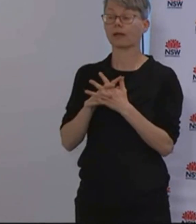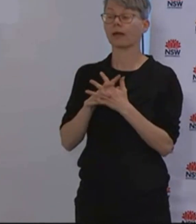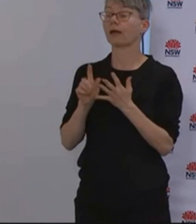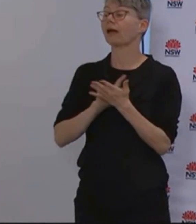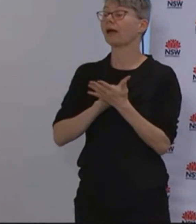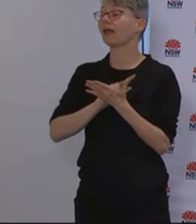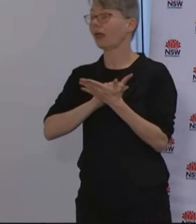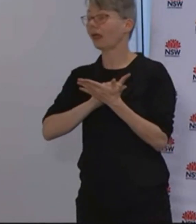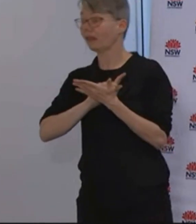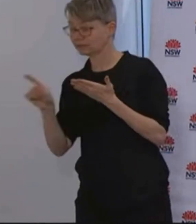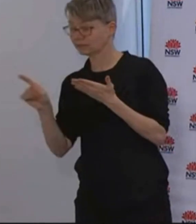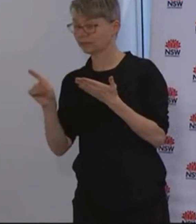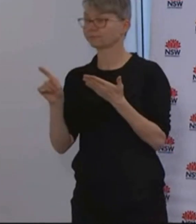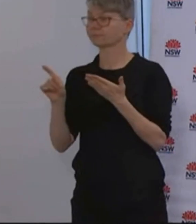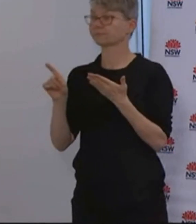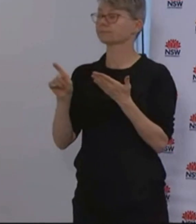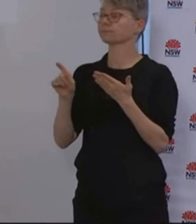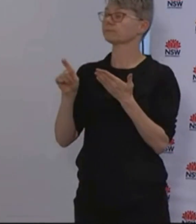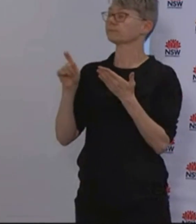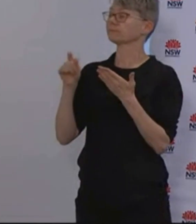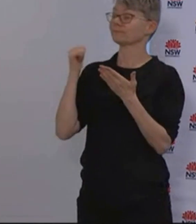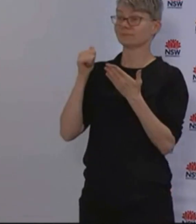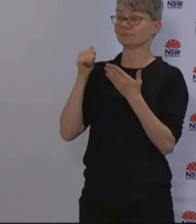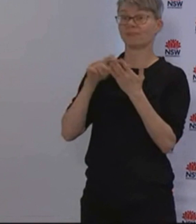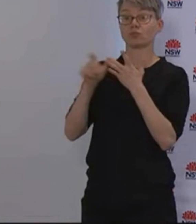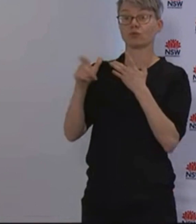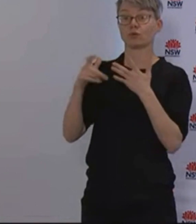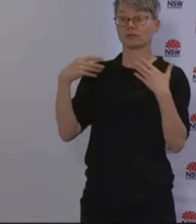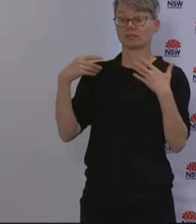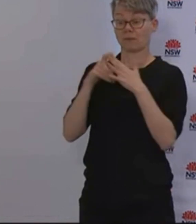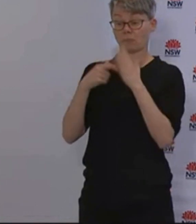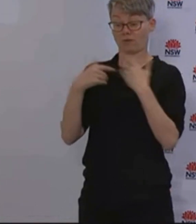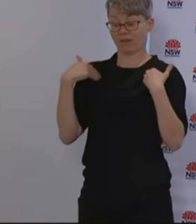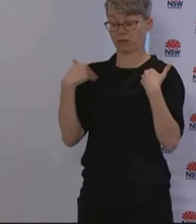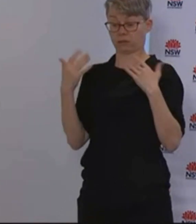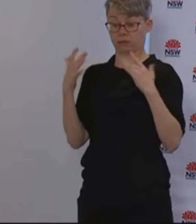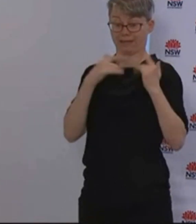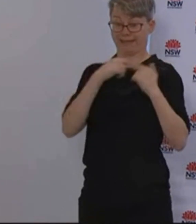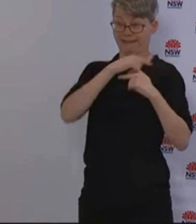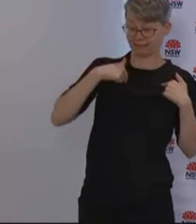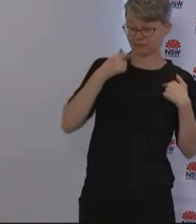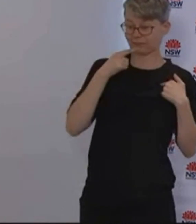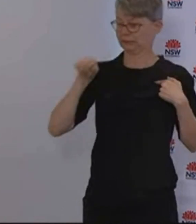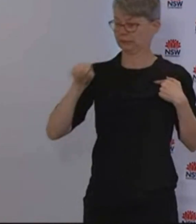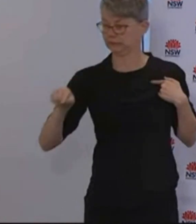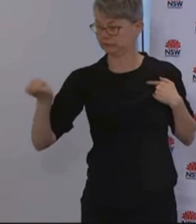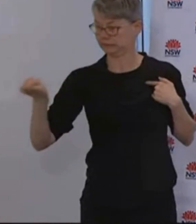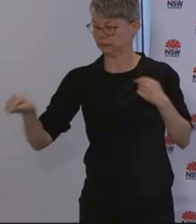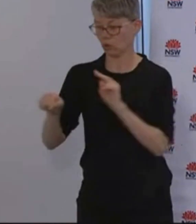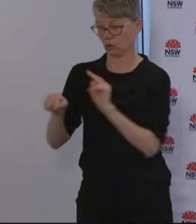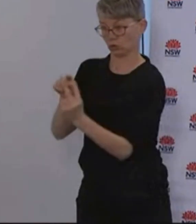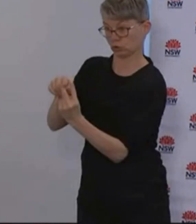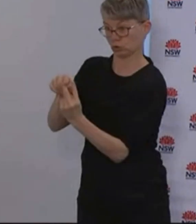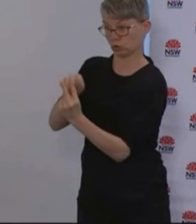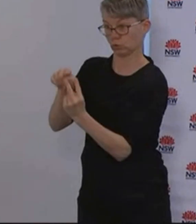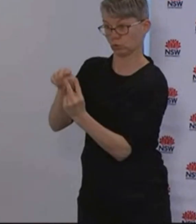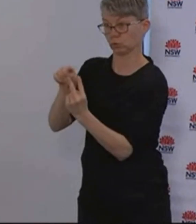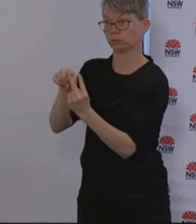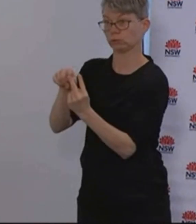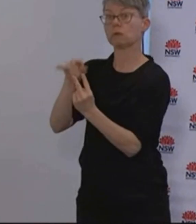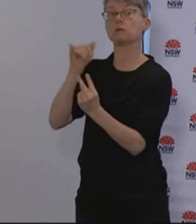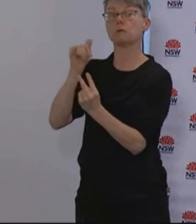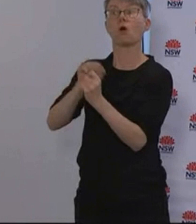subsequently notified to New South Wales Health that they were positive and potentially infectious, and some of those venues relate to